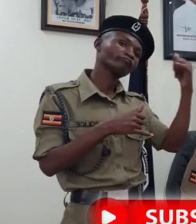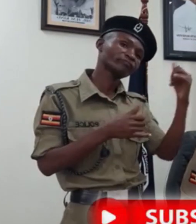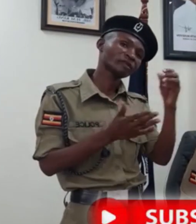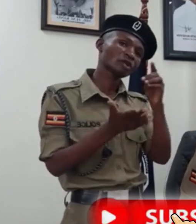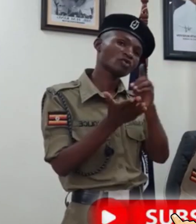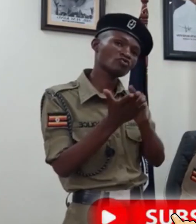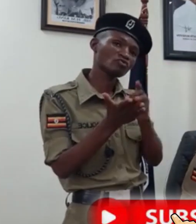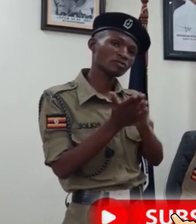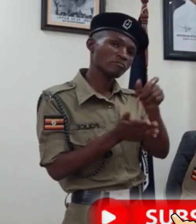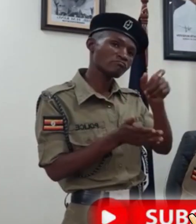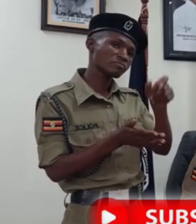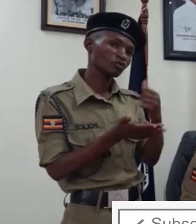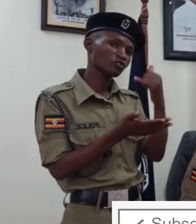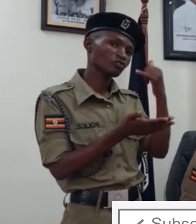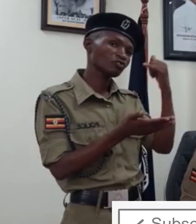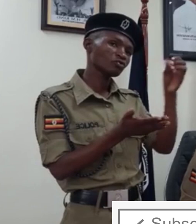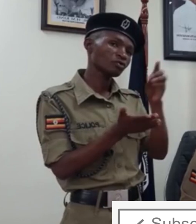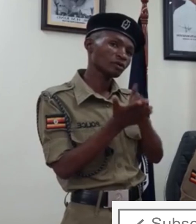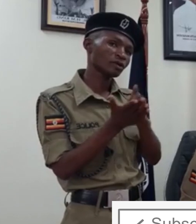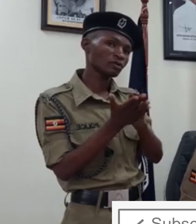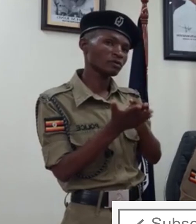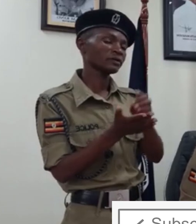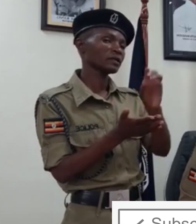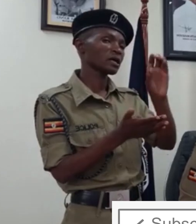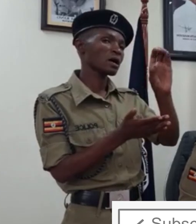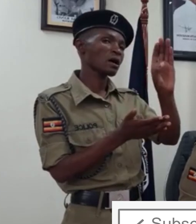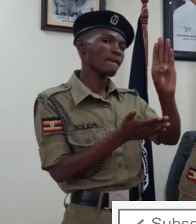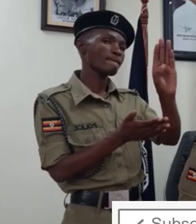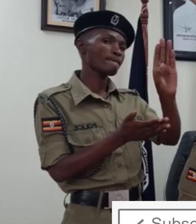ekyamuviiriddeko okunafuwa.